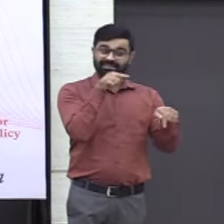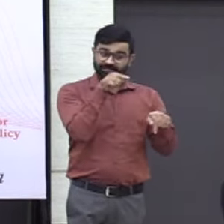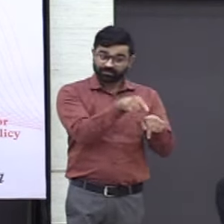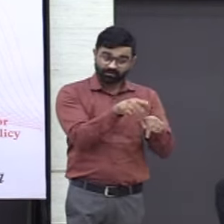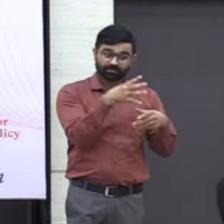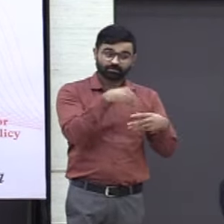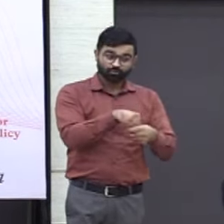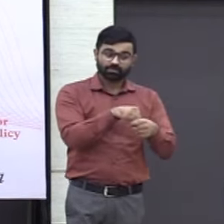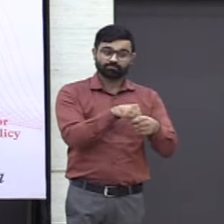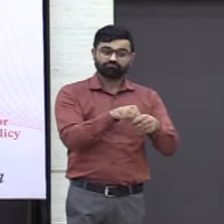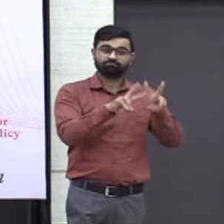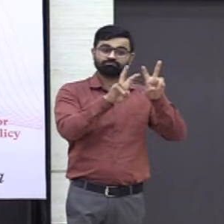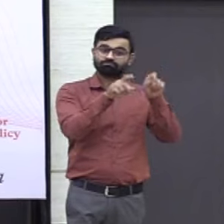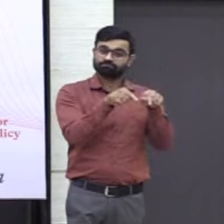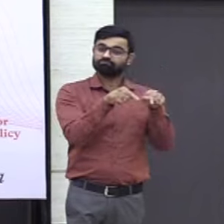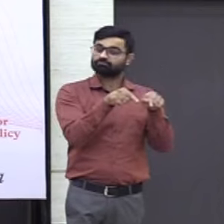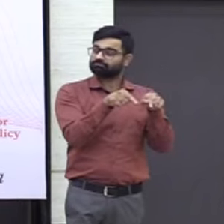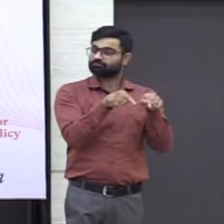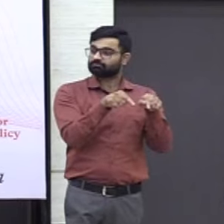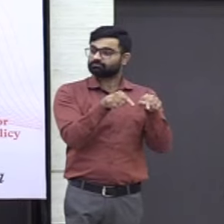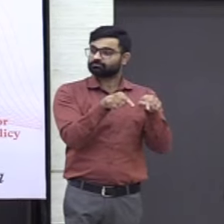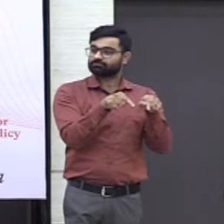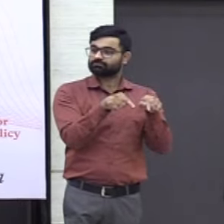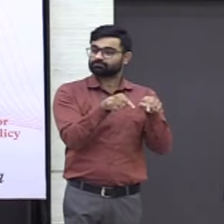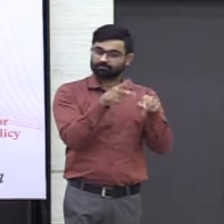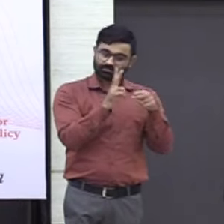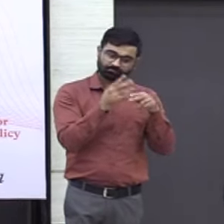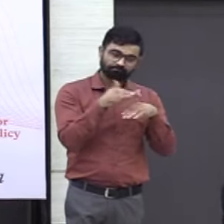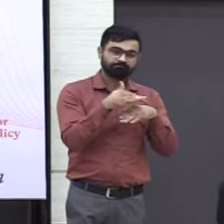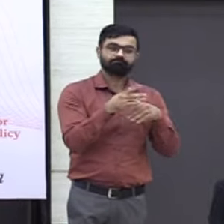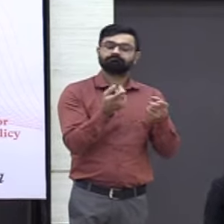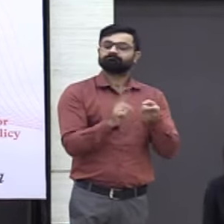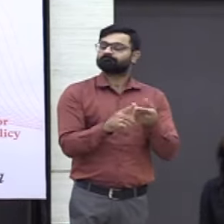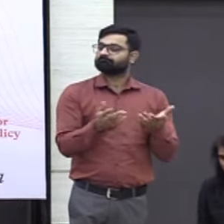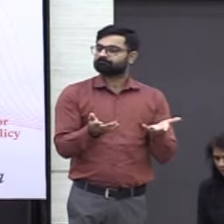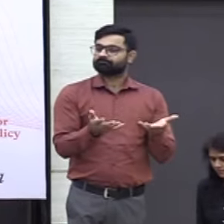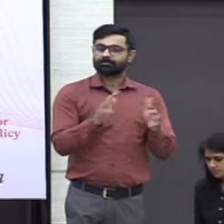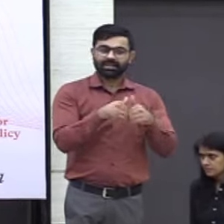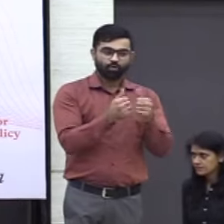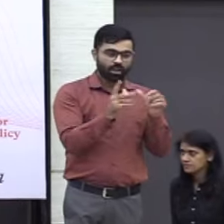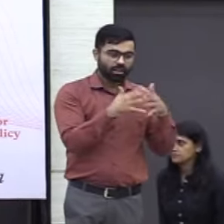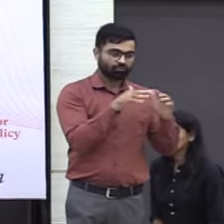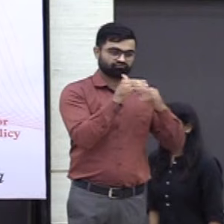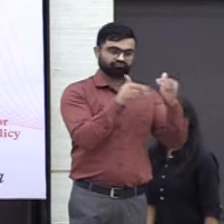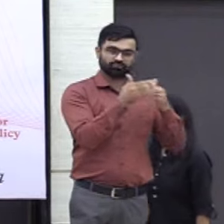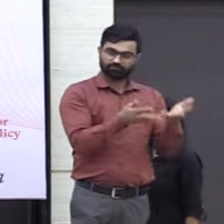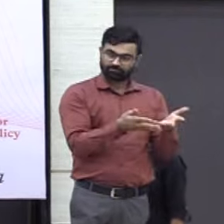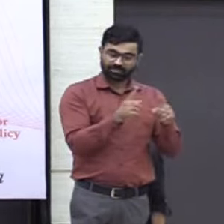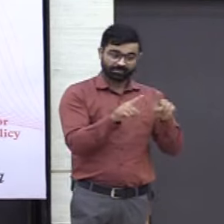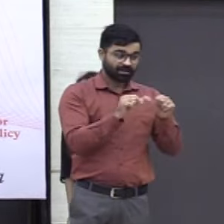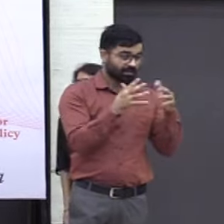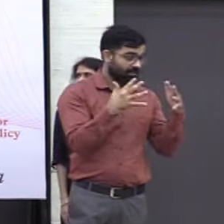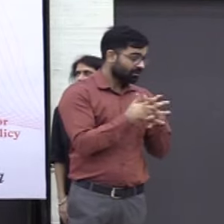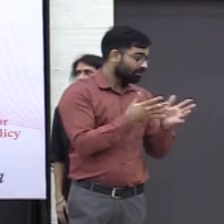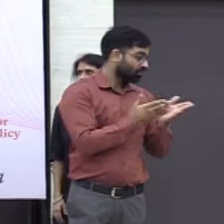that's the kind of dynamics that keeps on happening, and that's how law develops. But law